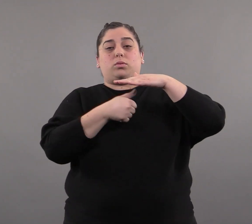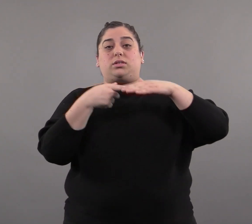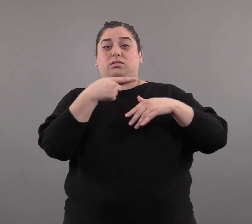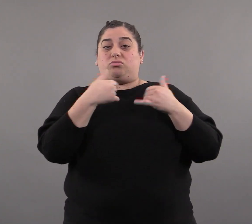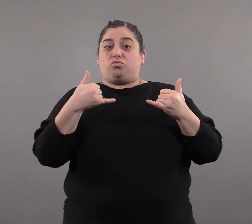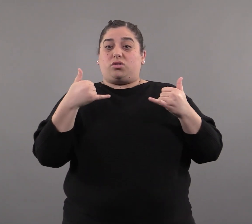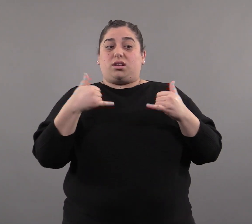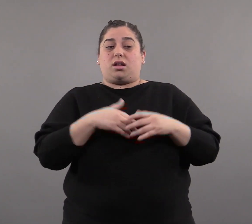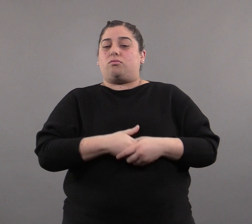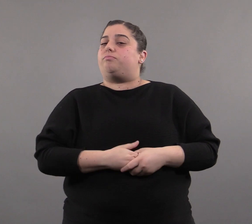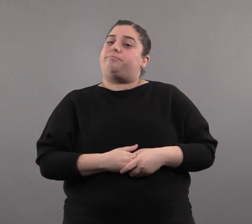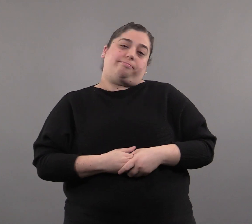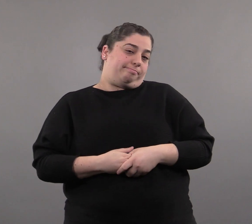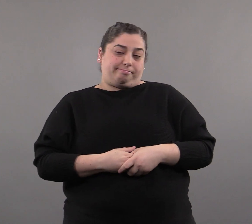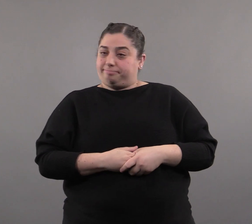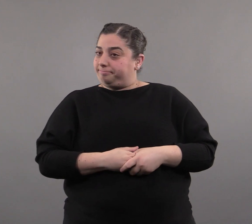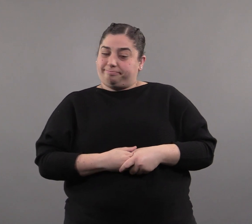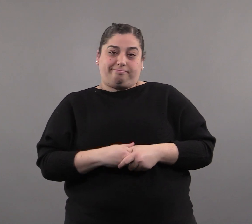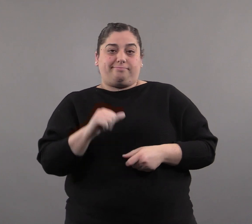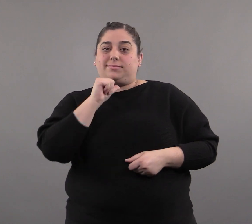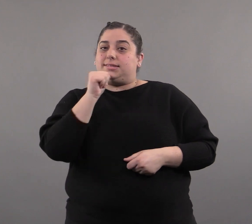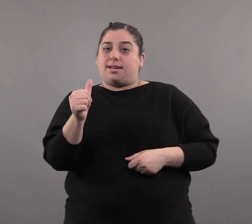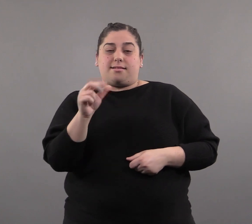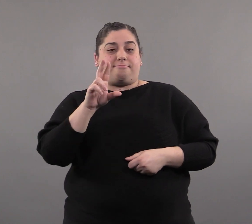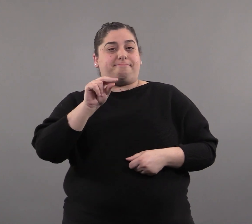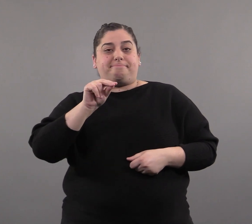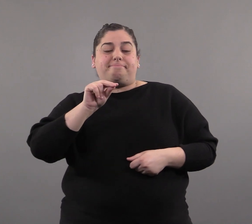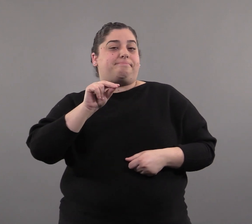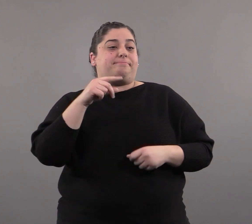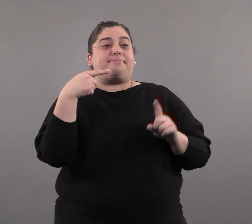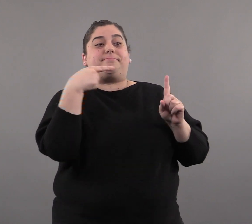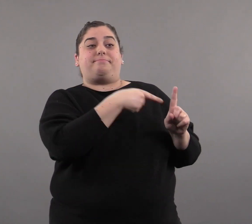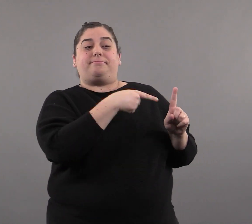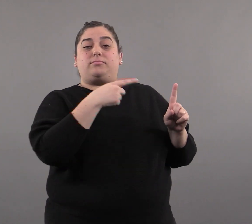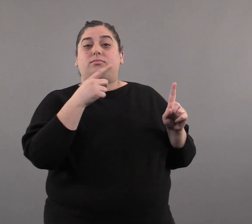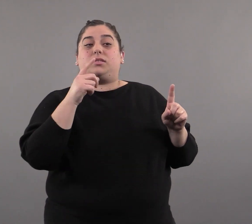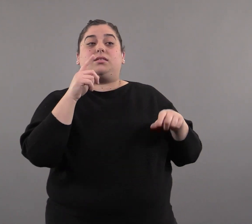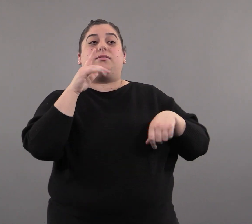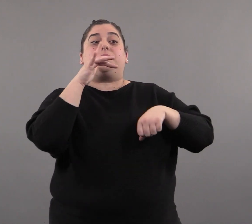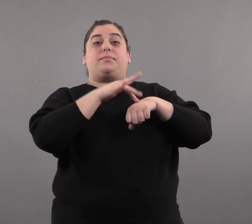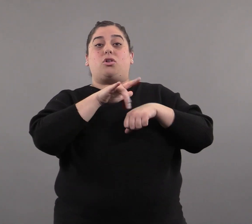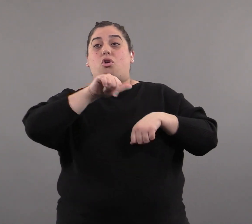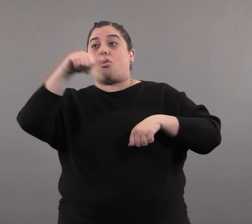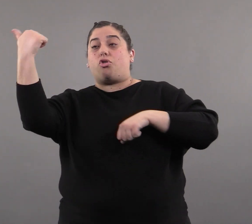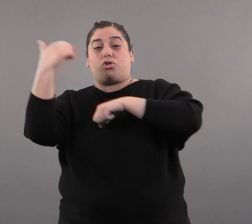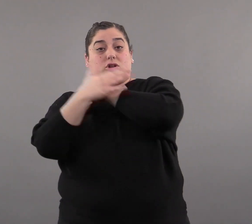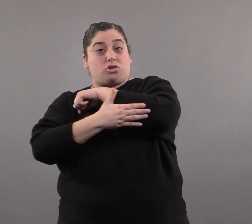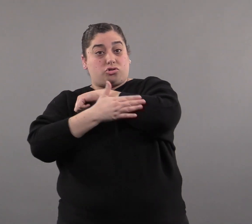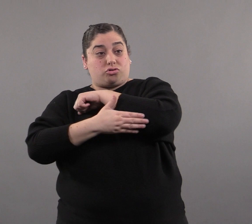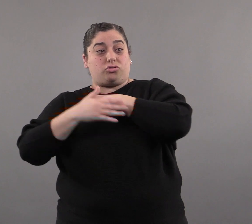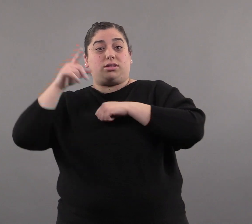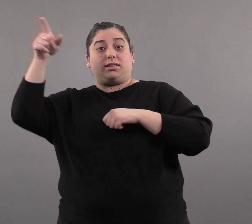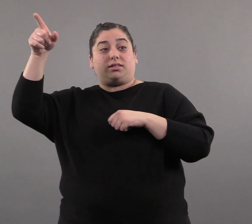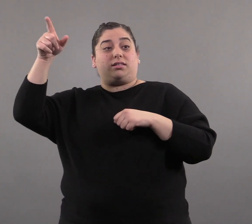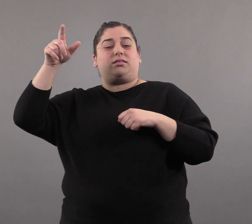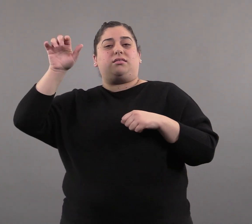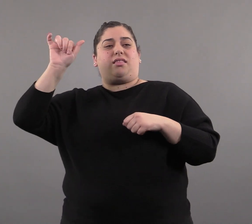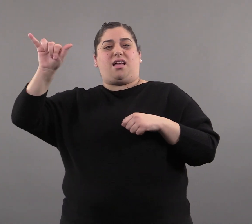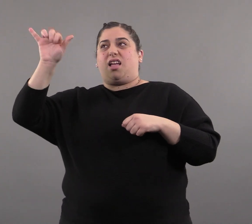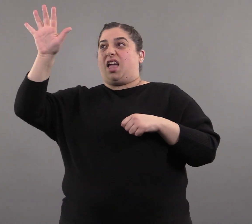home quarantine, not coming from a location in which that was indicated for an action.